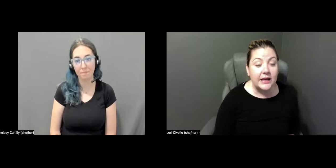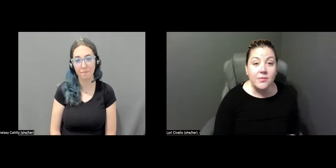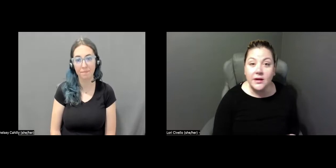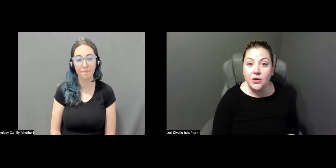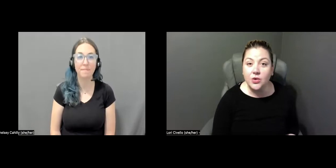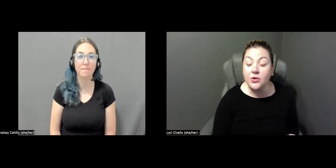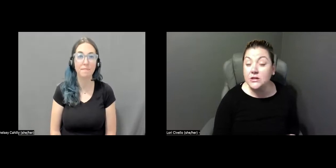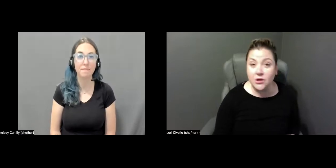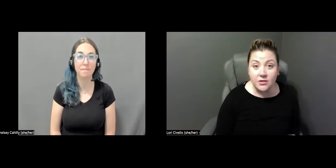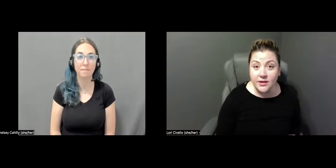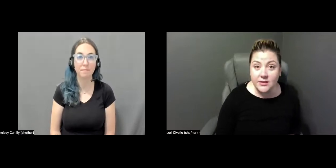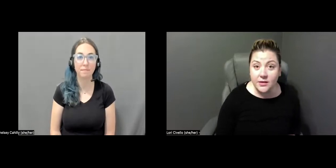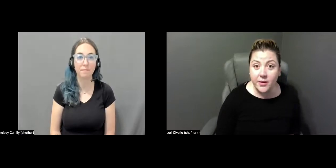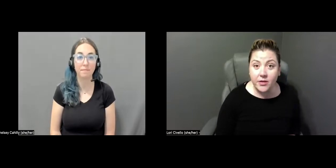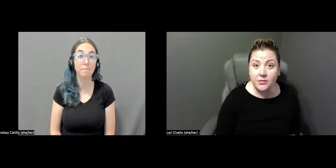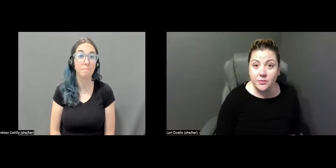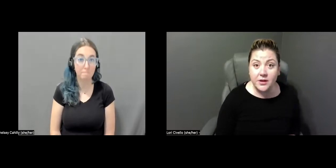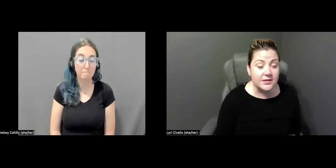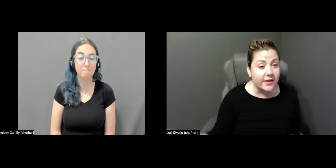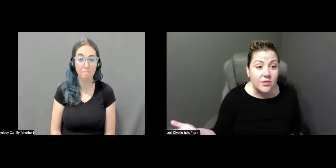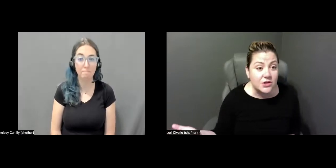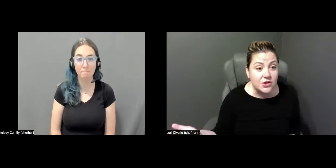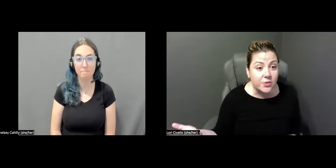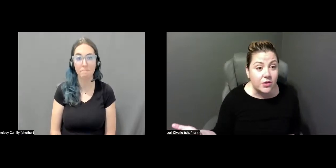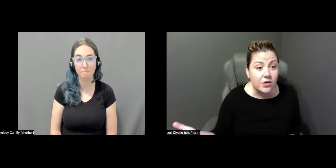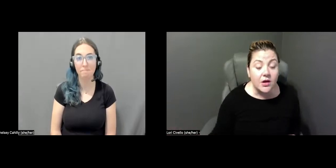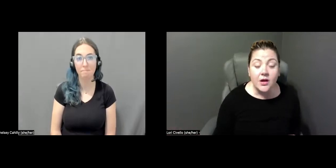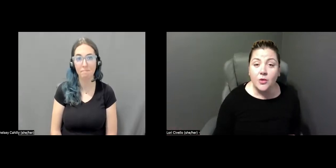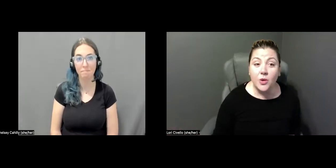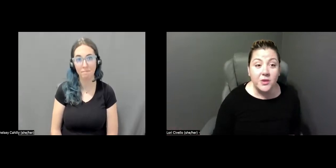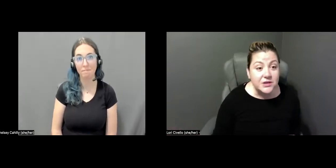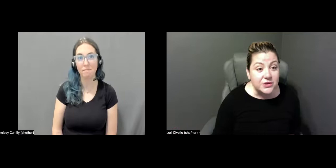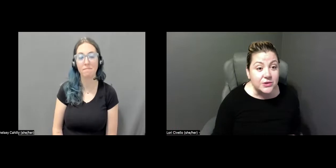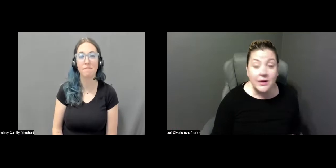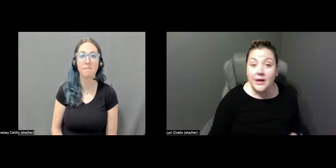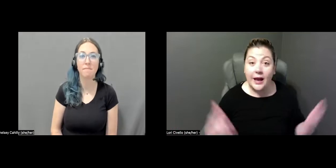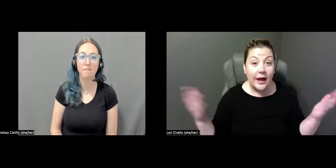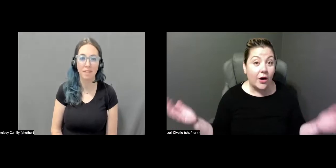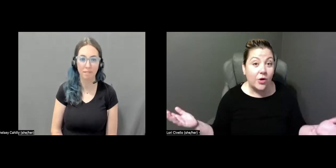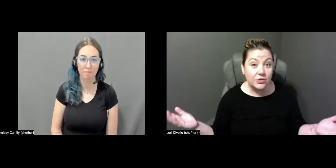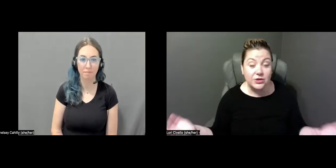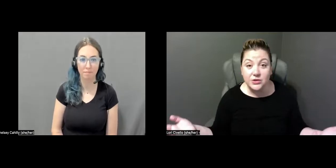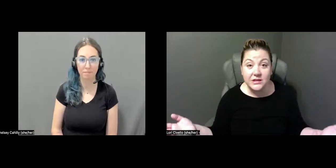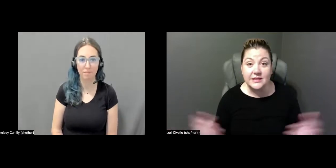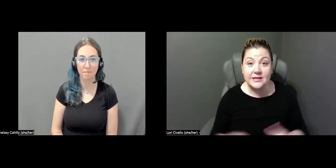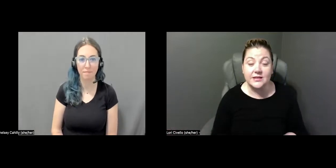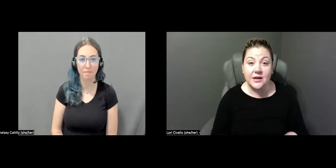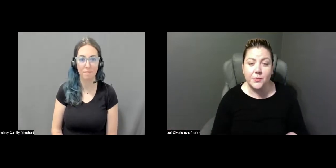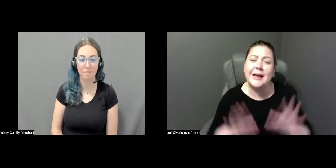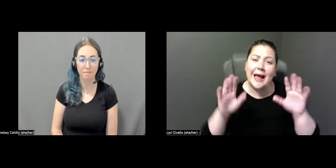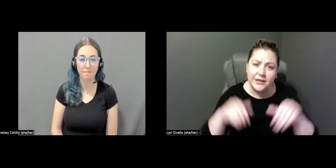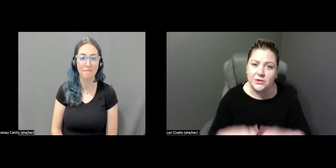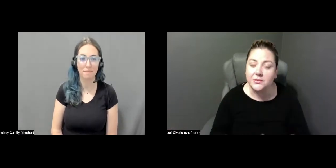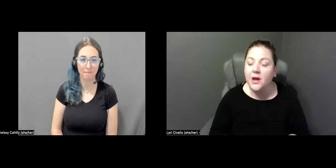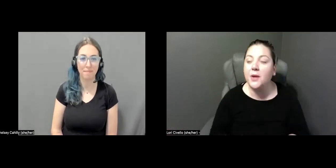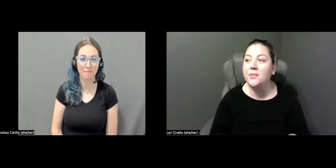for anybody who is curious about being a sign language interpreter, what we do, how to do it. Well,